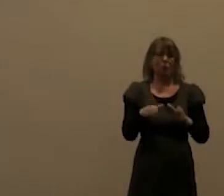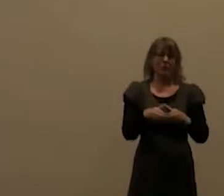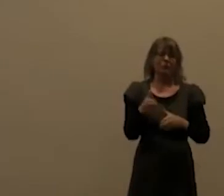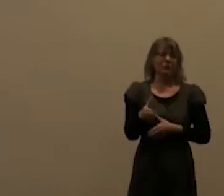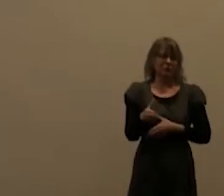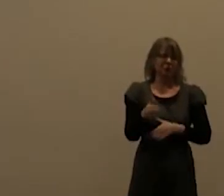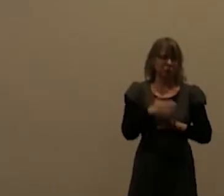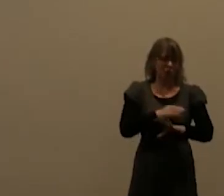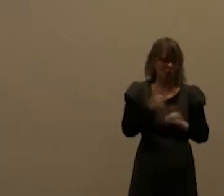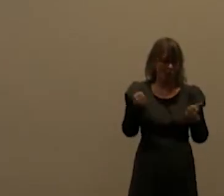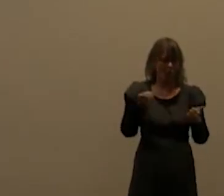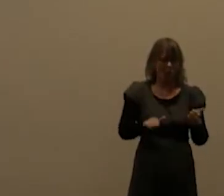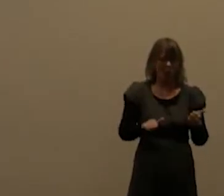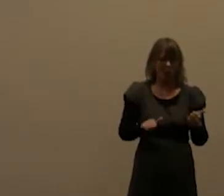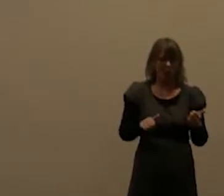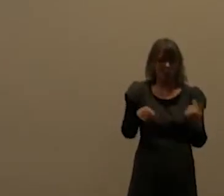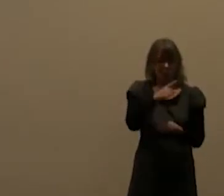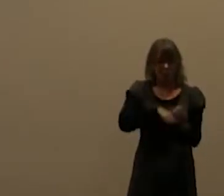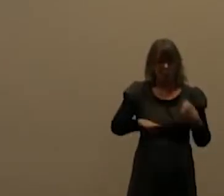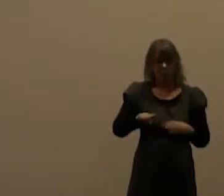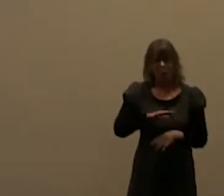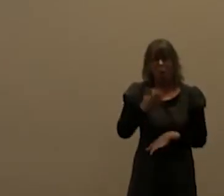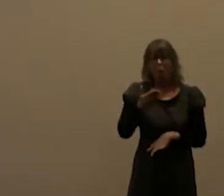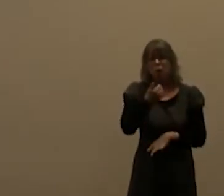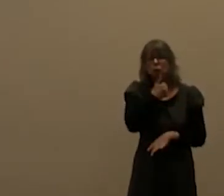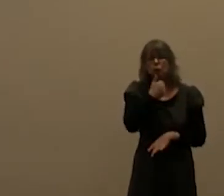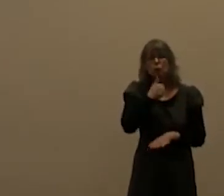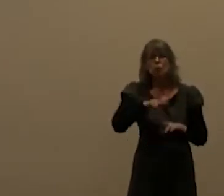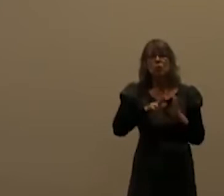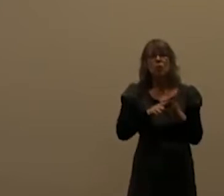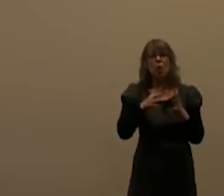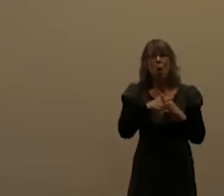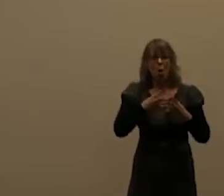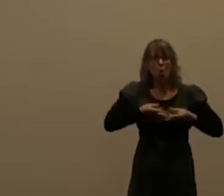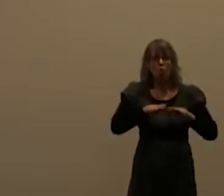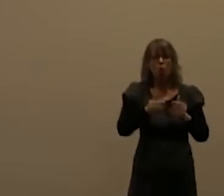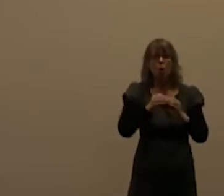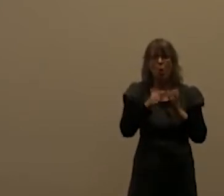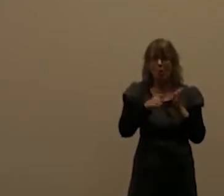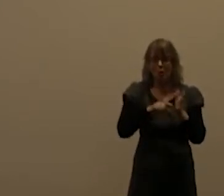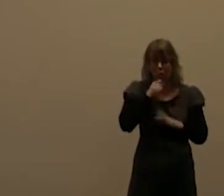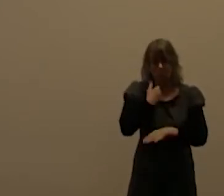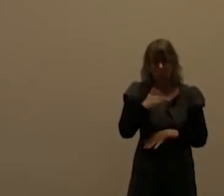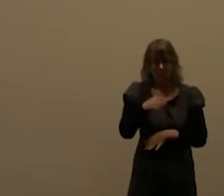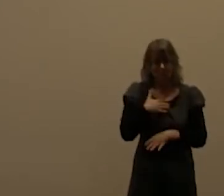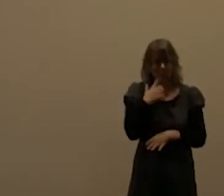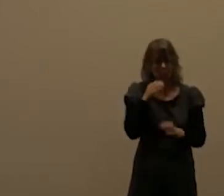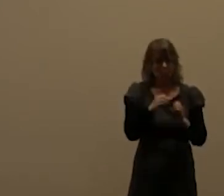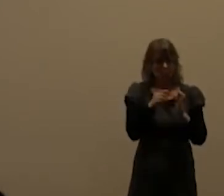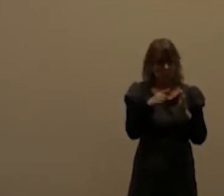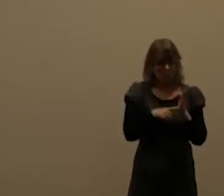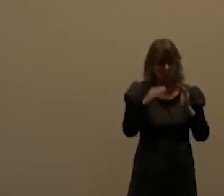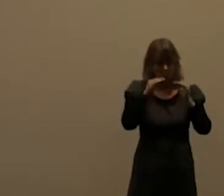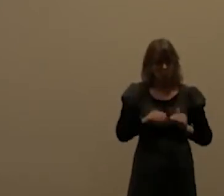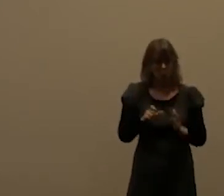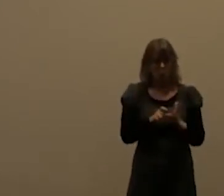Like I said earlier, we probably all use the Flow bot in some capacity. I know a lot of us have. So how do we build bots with low code in Dataverse